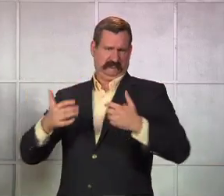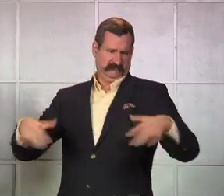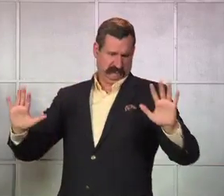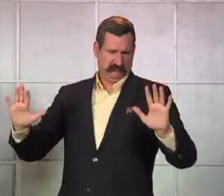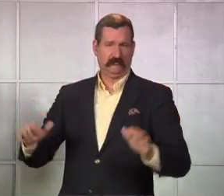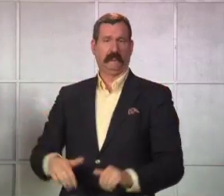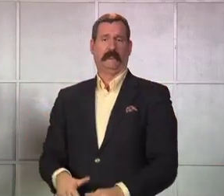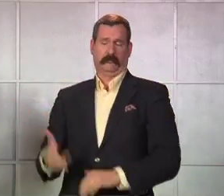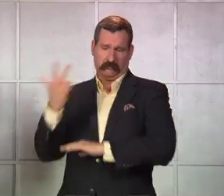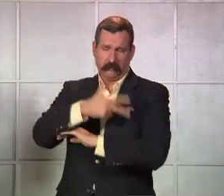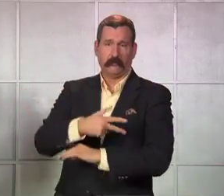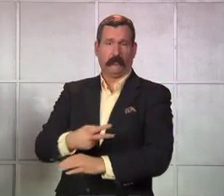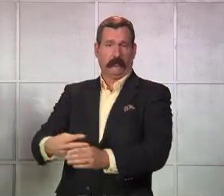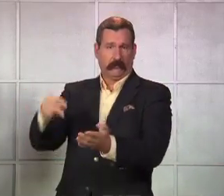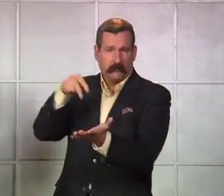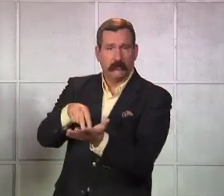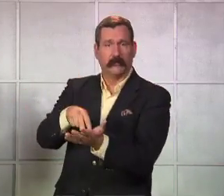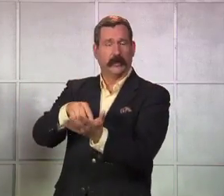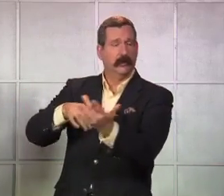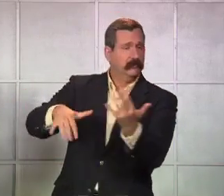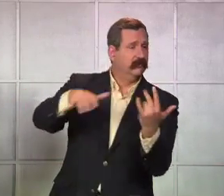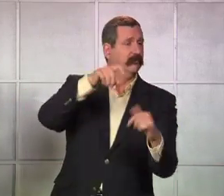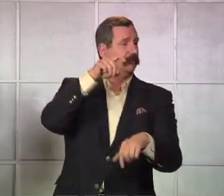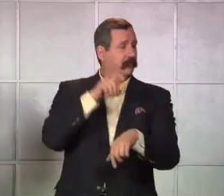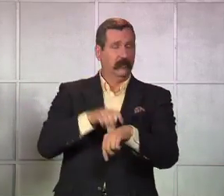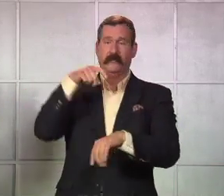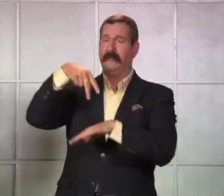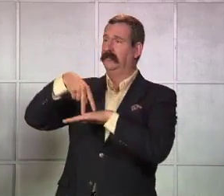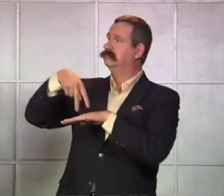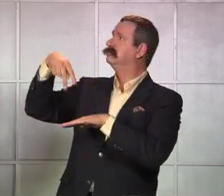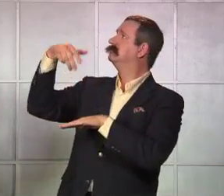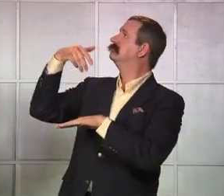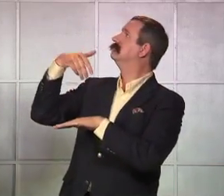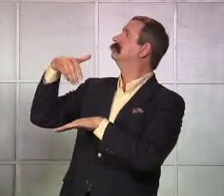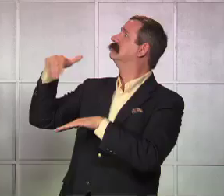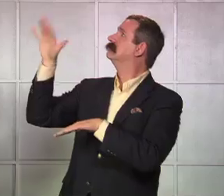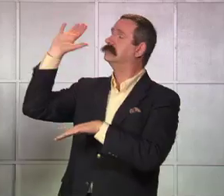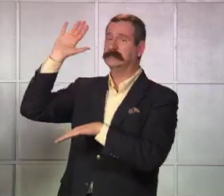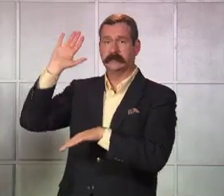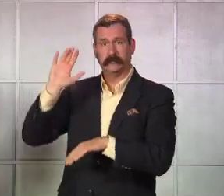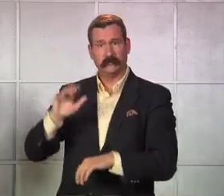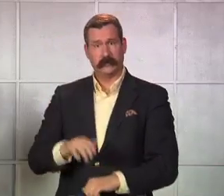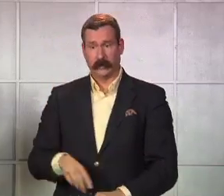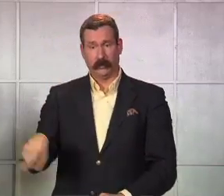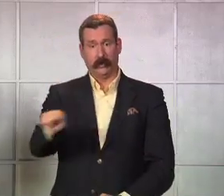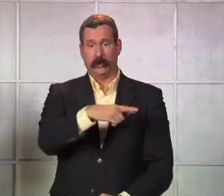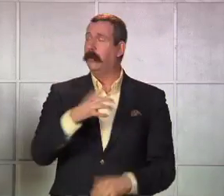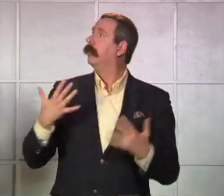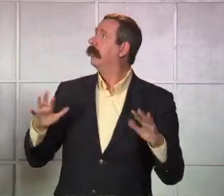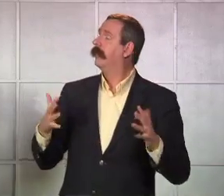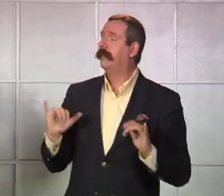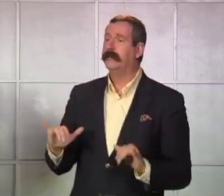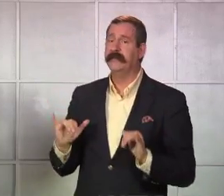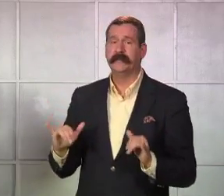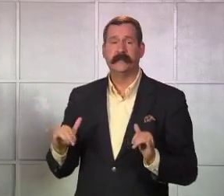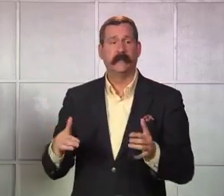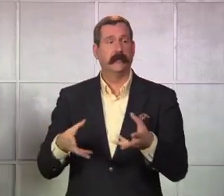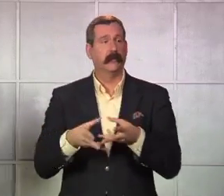crucified and then be raised again 2 days later to walk among his disciples before he ascended